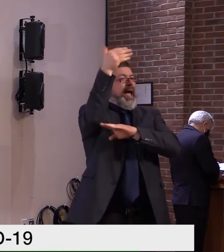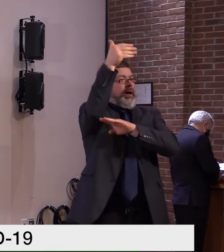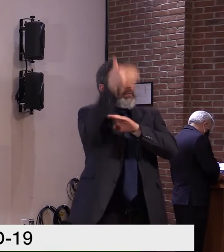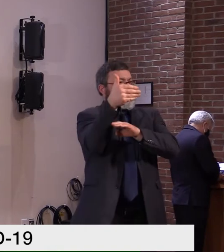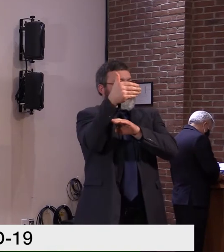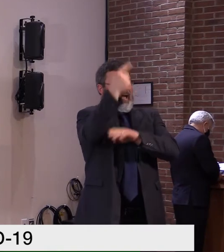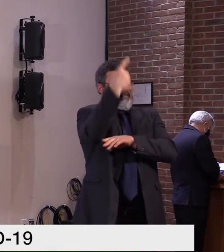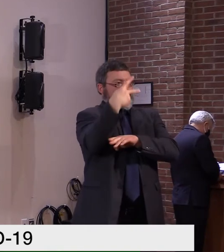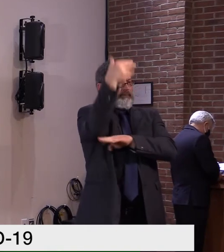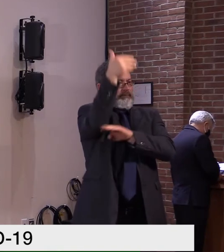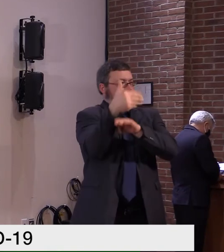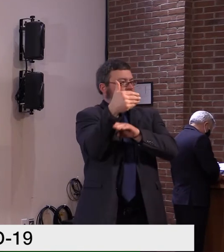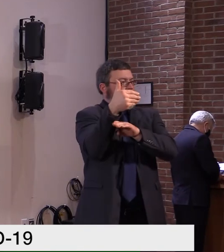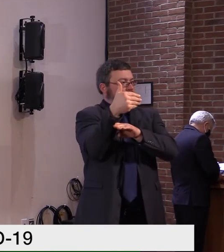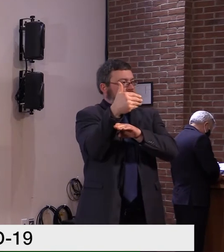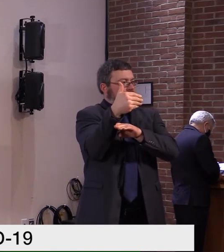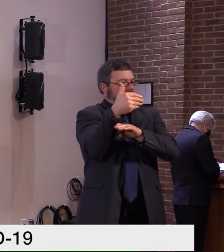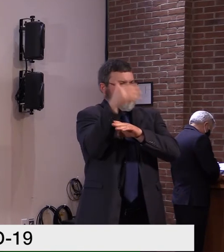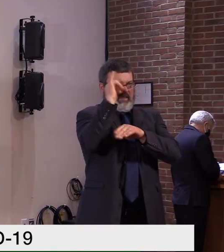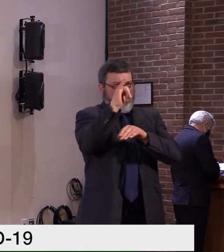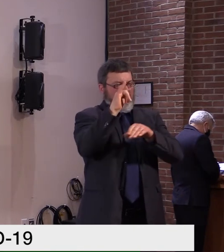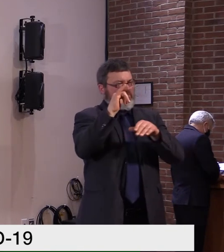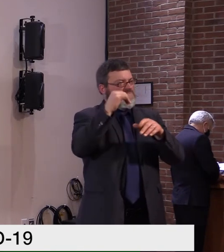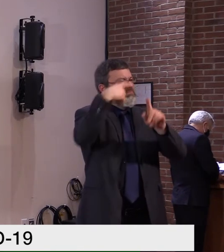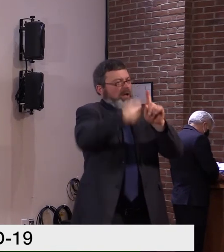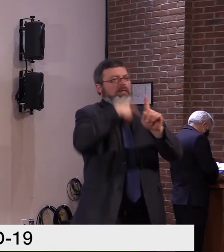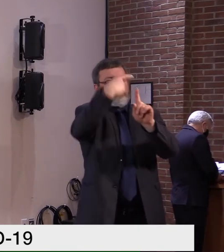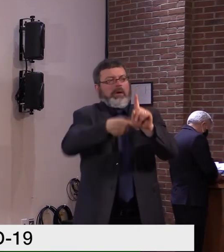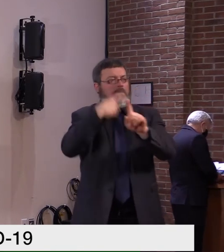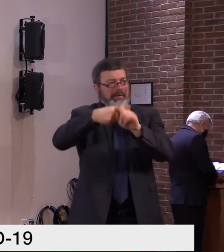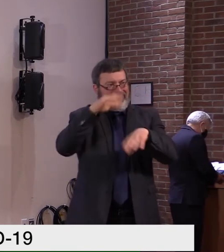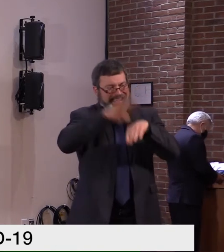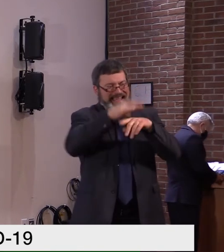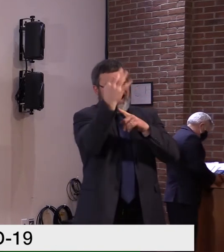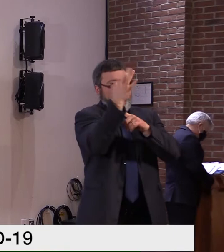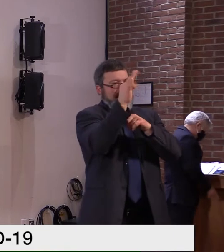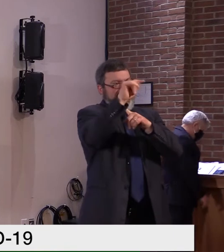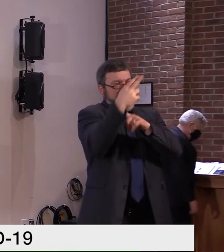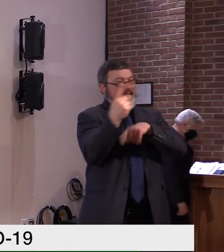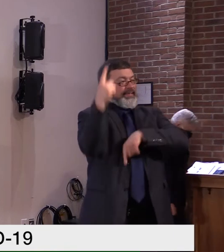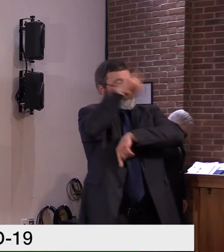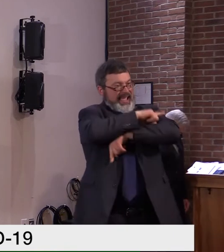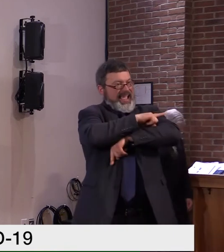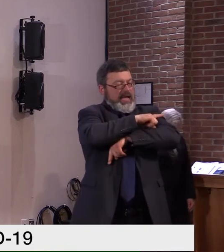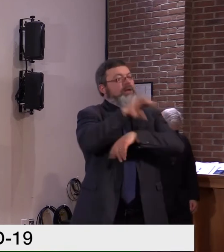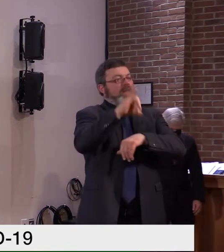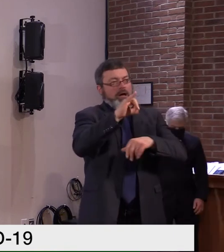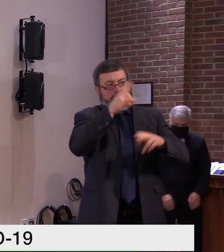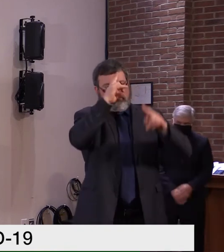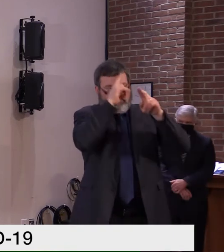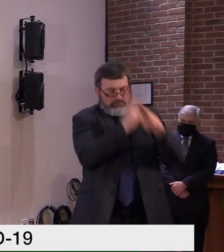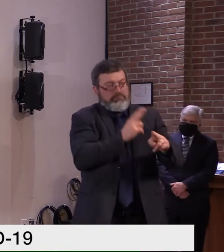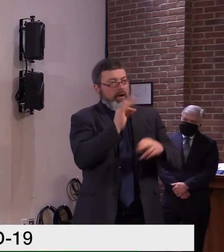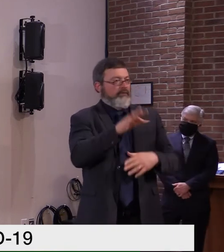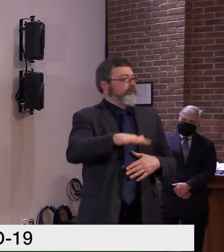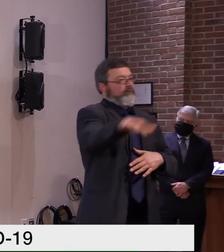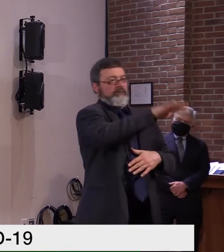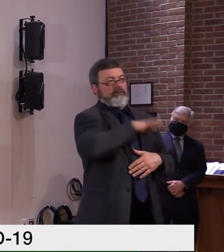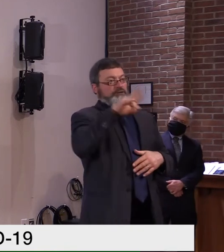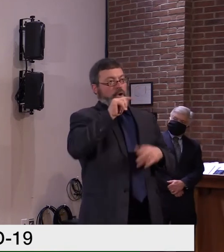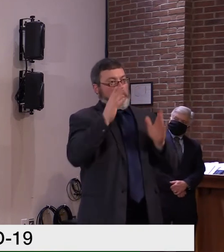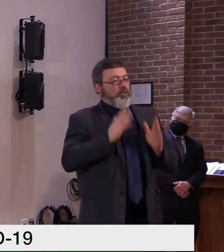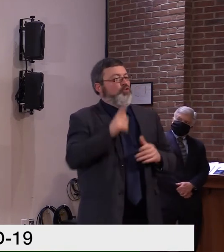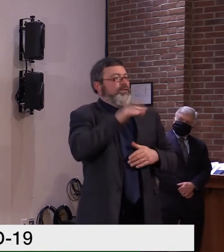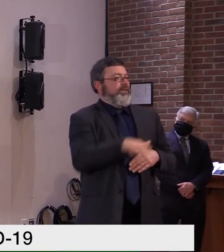this is over. And then I think you're right. I want to make sure that we reflect on those who